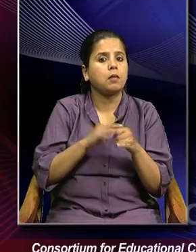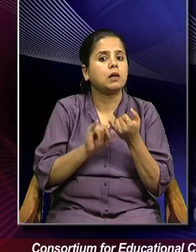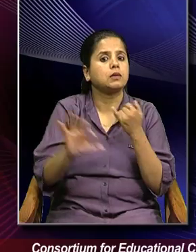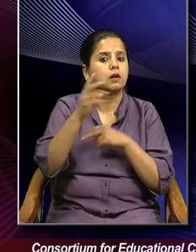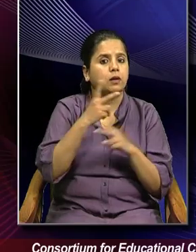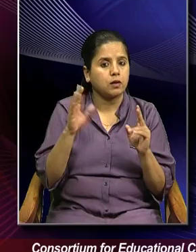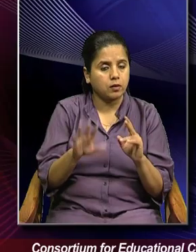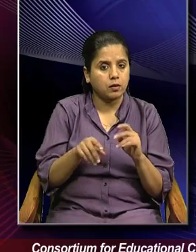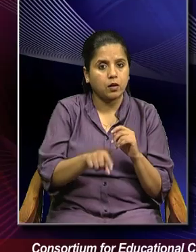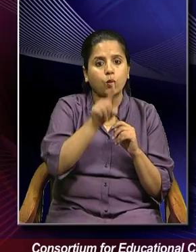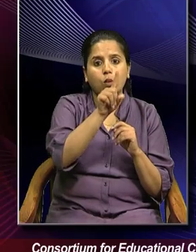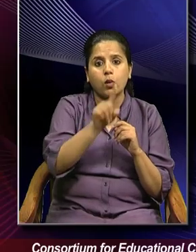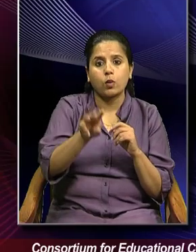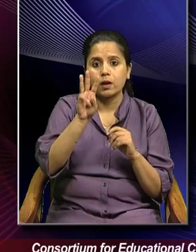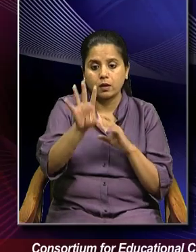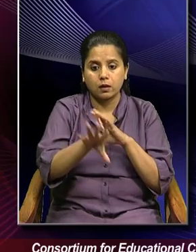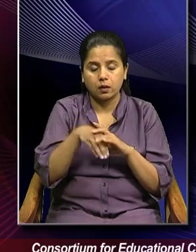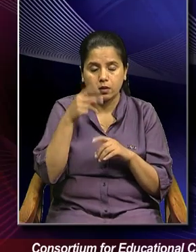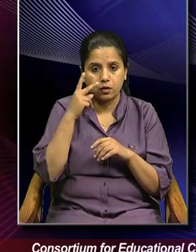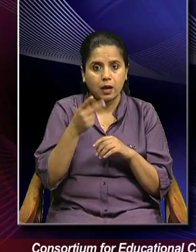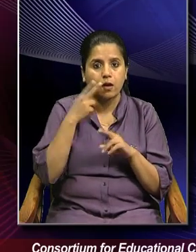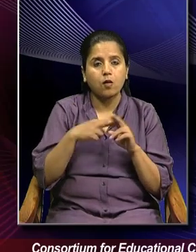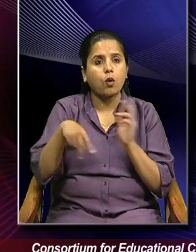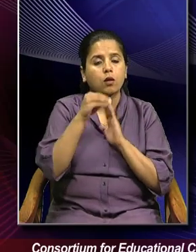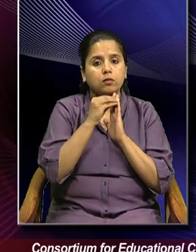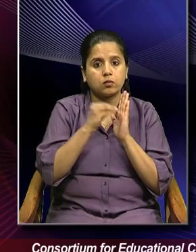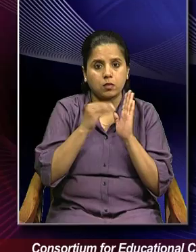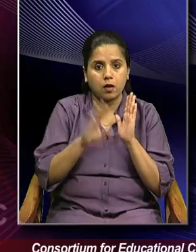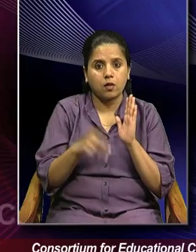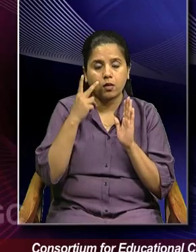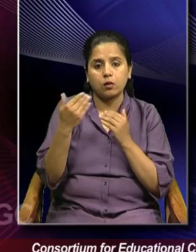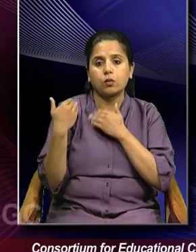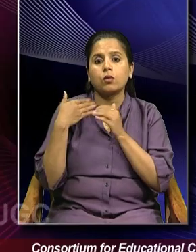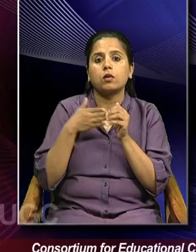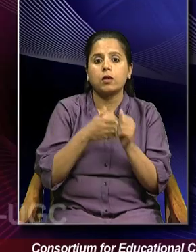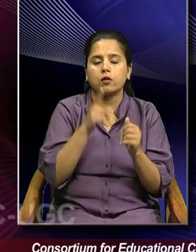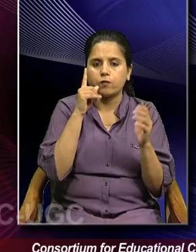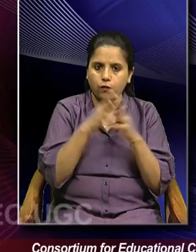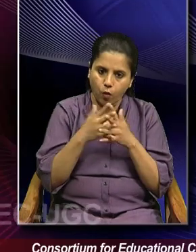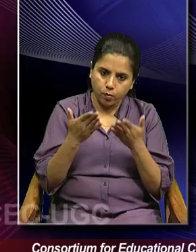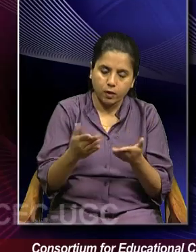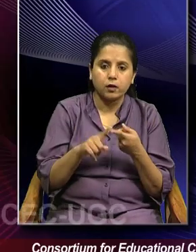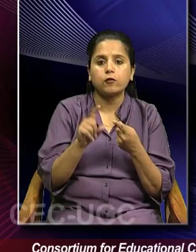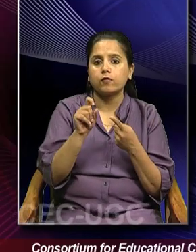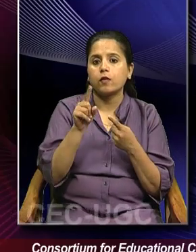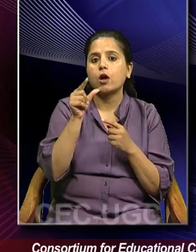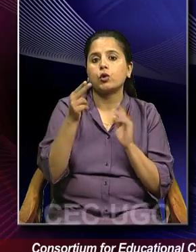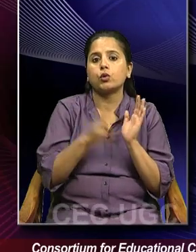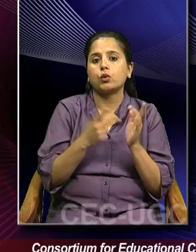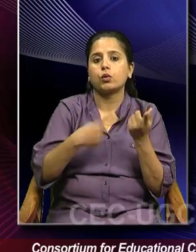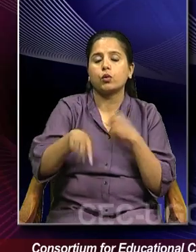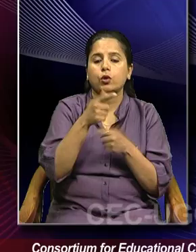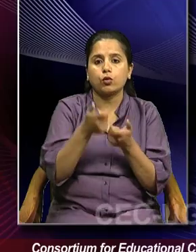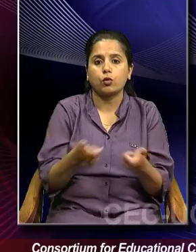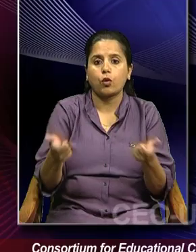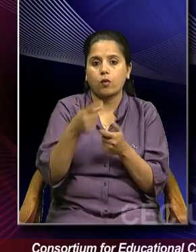and 113 out of which, if we go by the records, were headed by women. So, the first United Nations Women's Conference